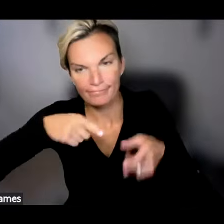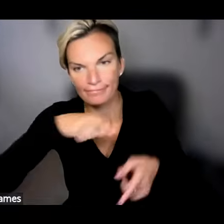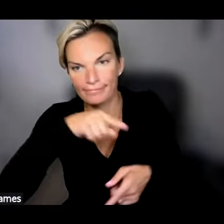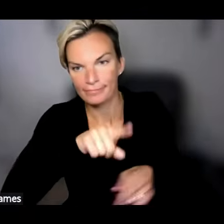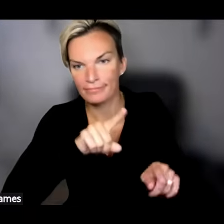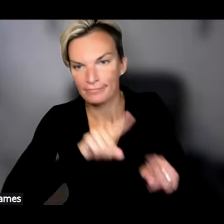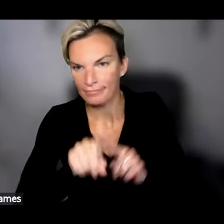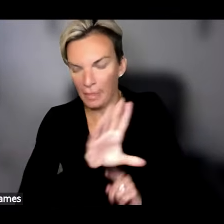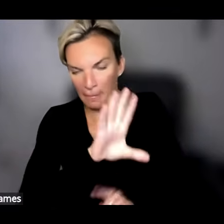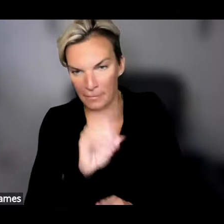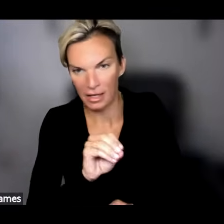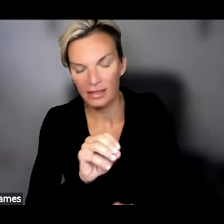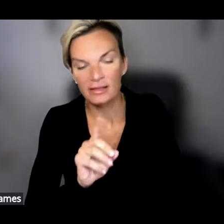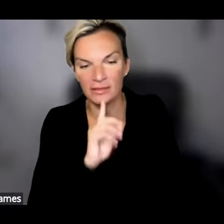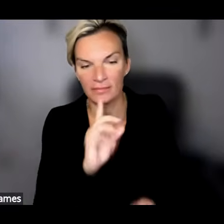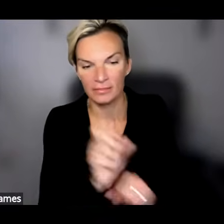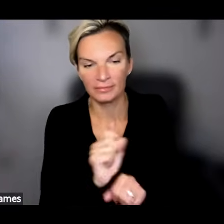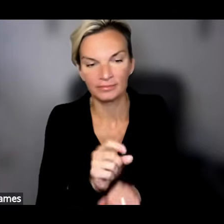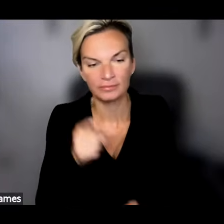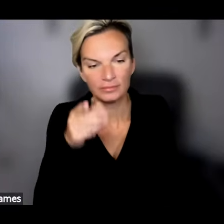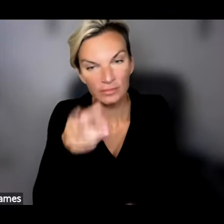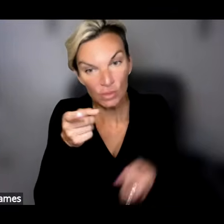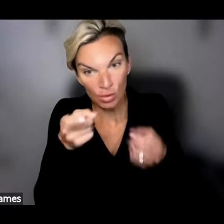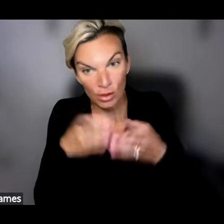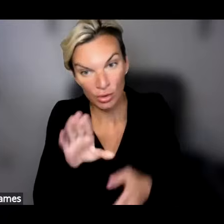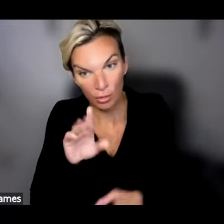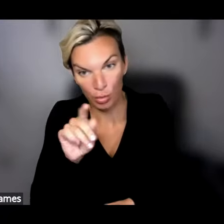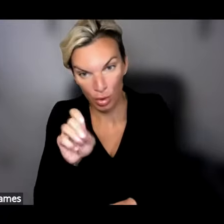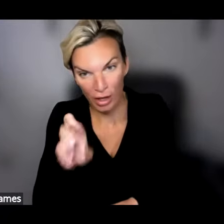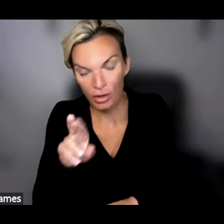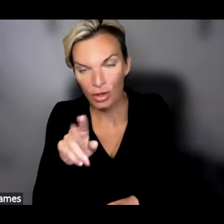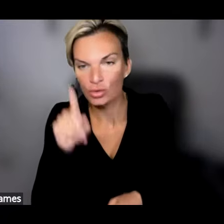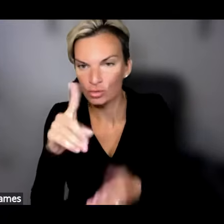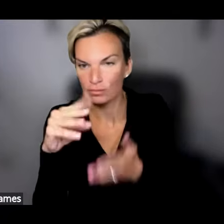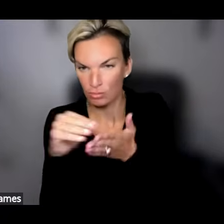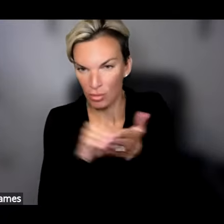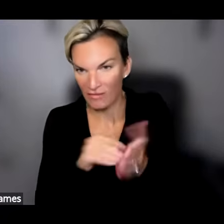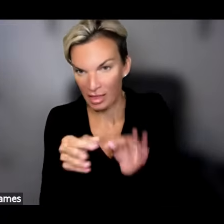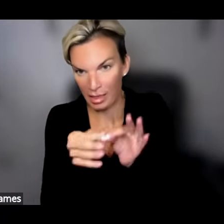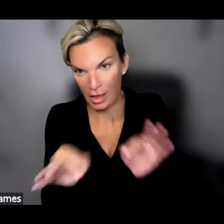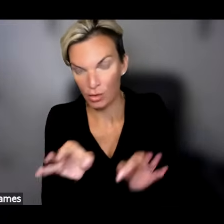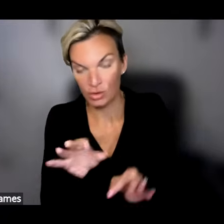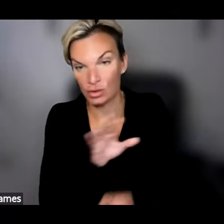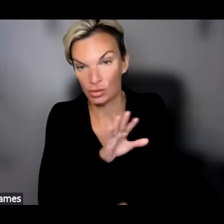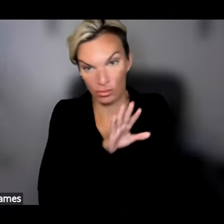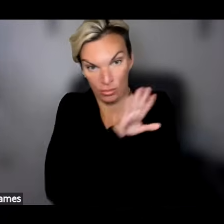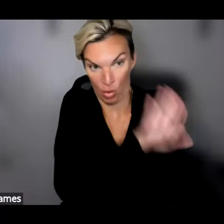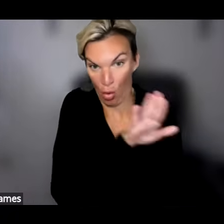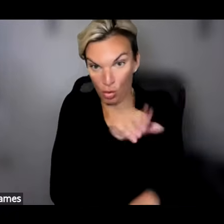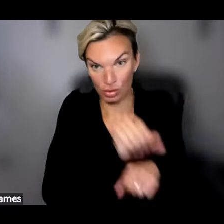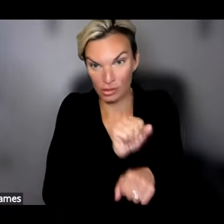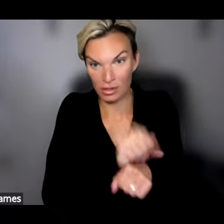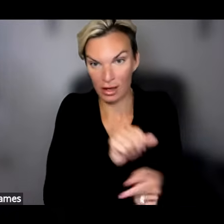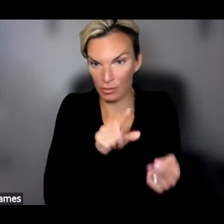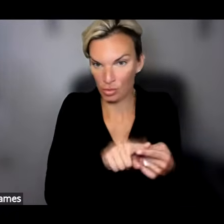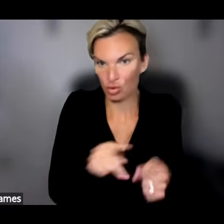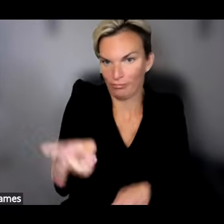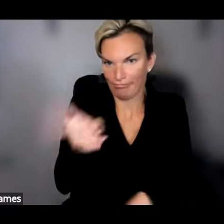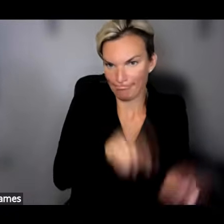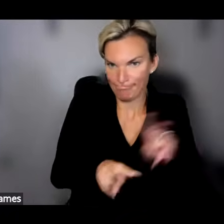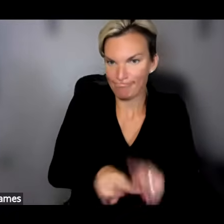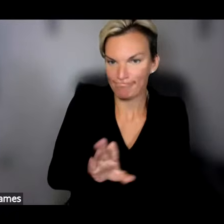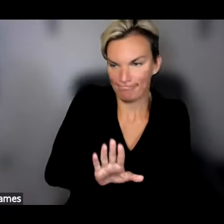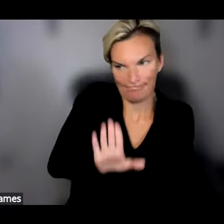given his statutory responsibility to draft the language, and in turn your obligation to review his language. And so